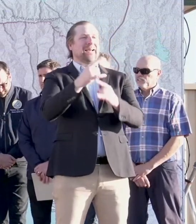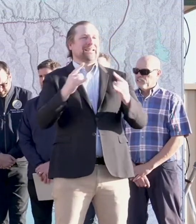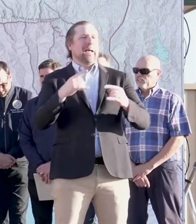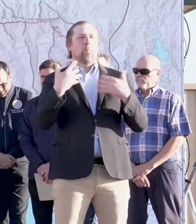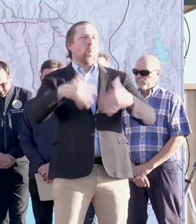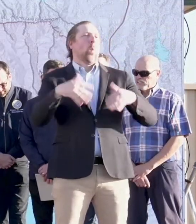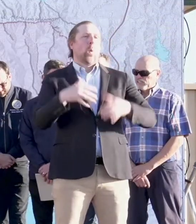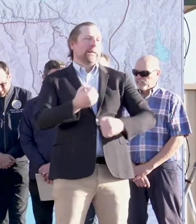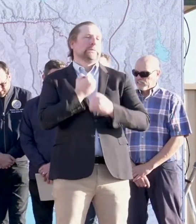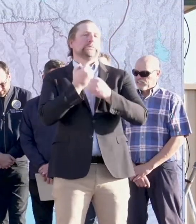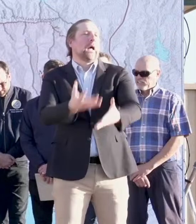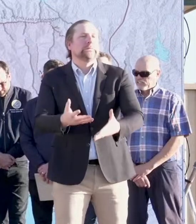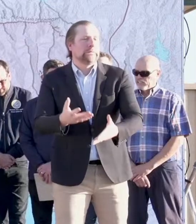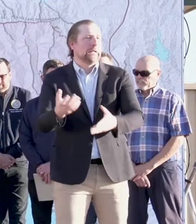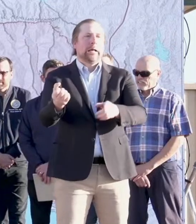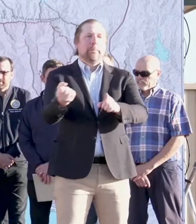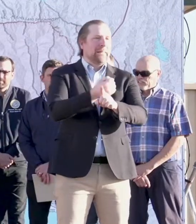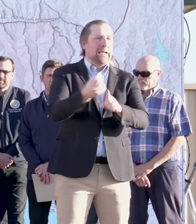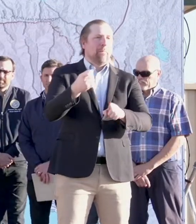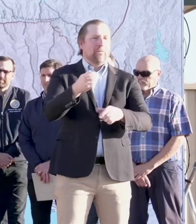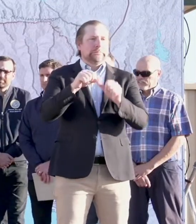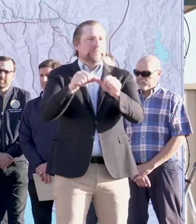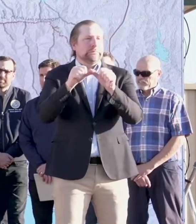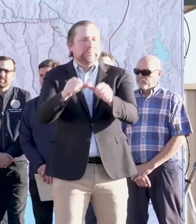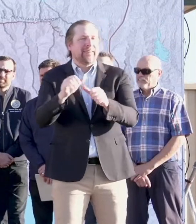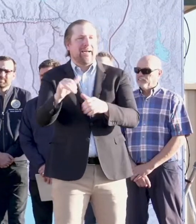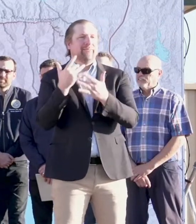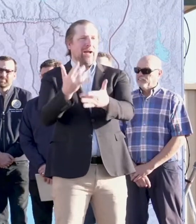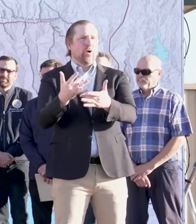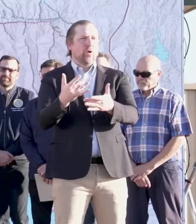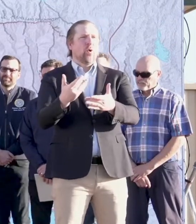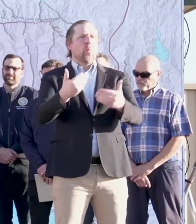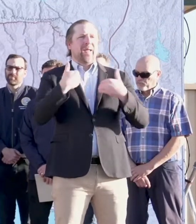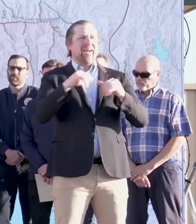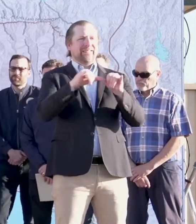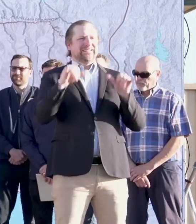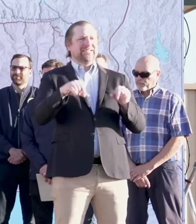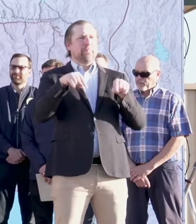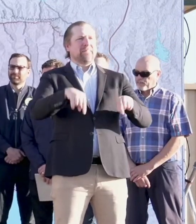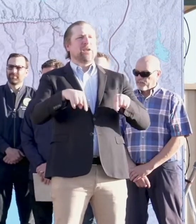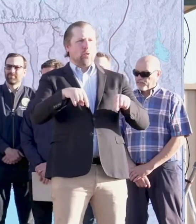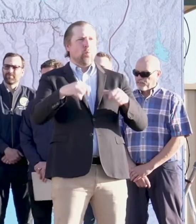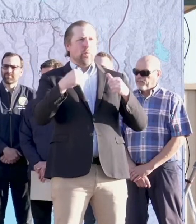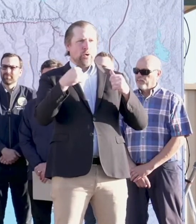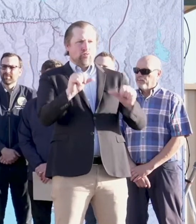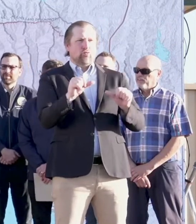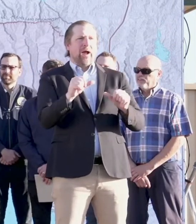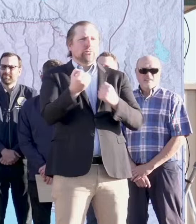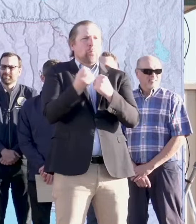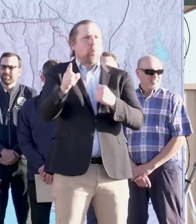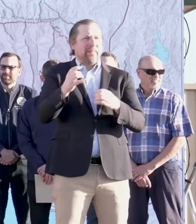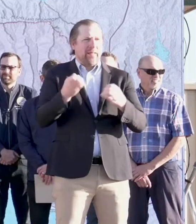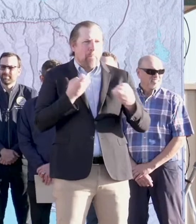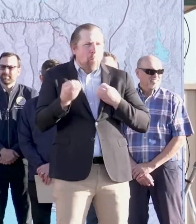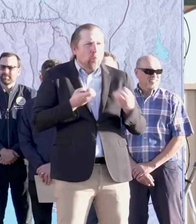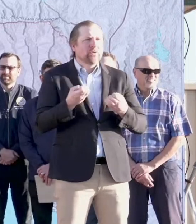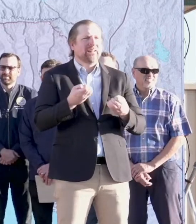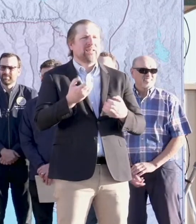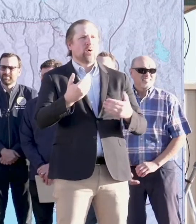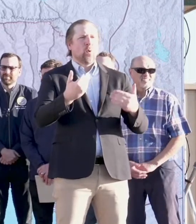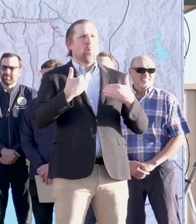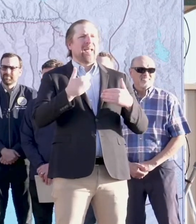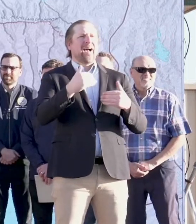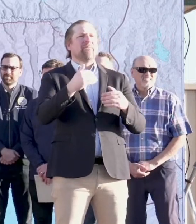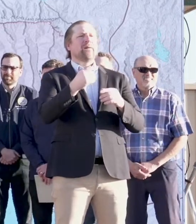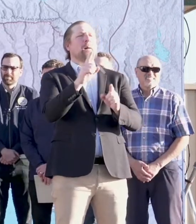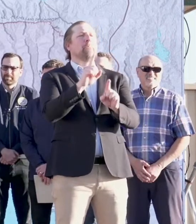bruised and battered. And we have a system here that we look out for them emotionally. We have peer support